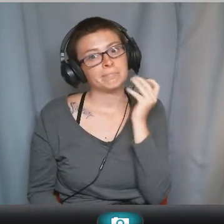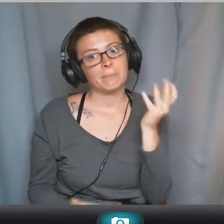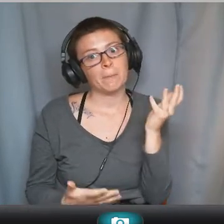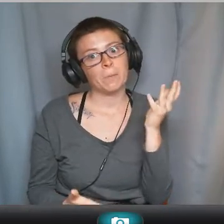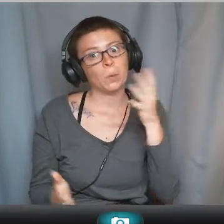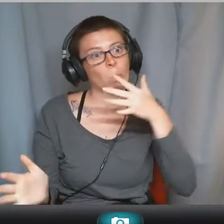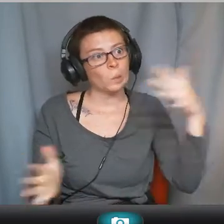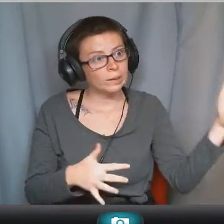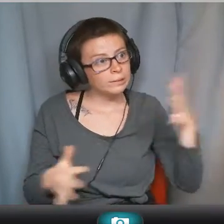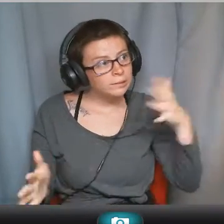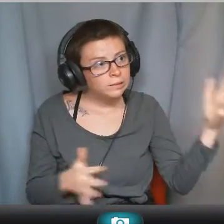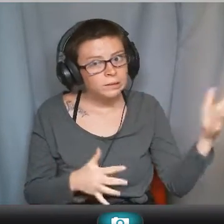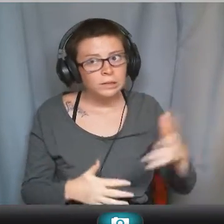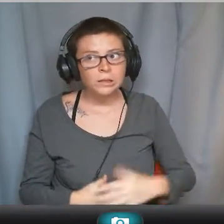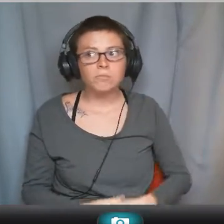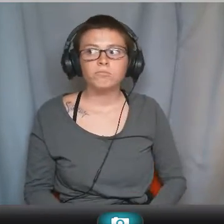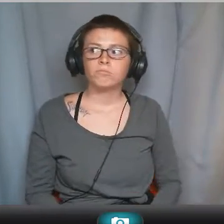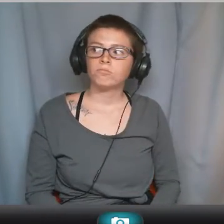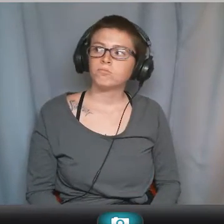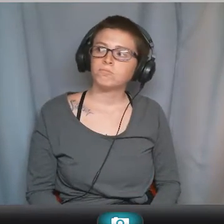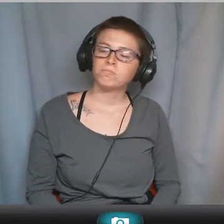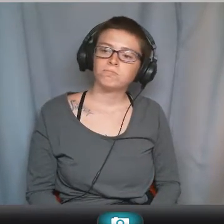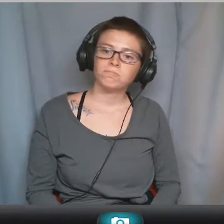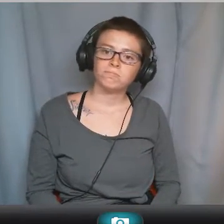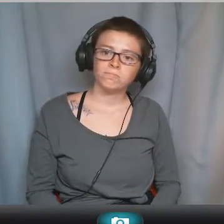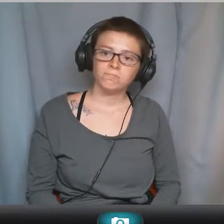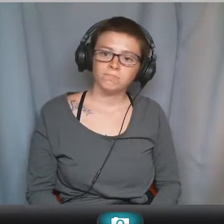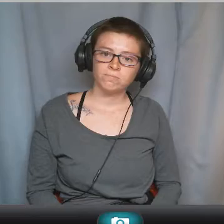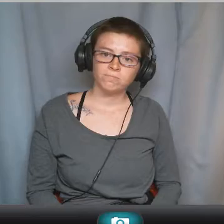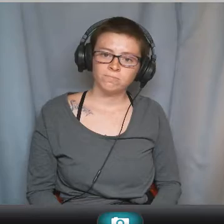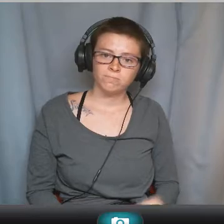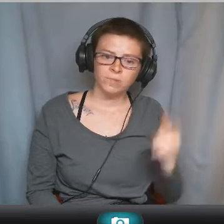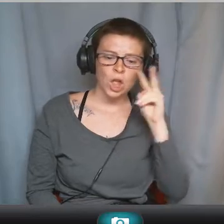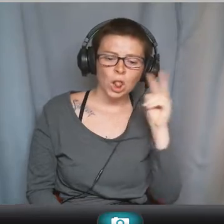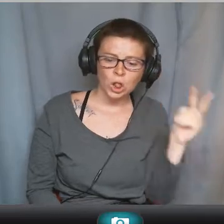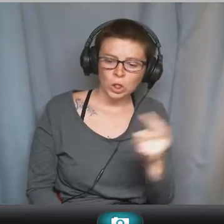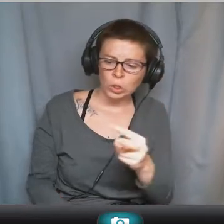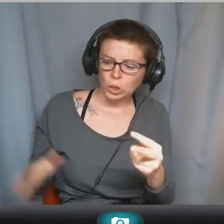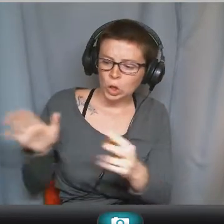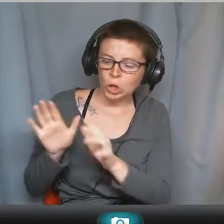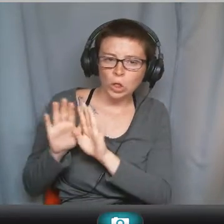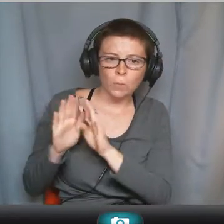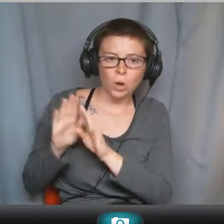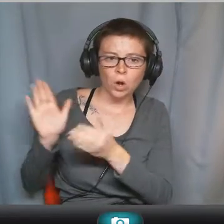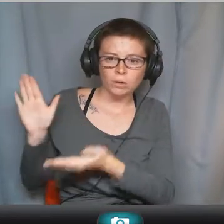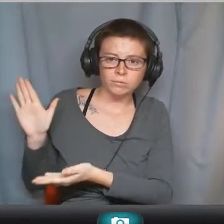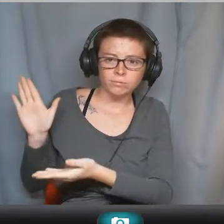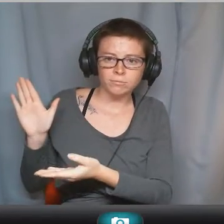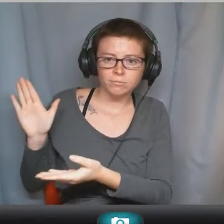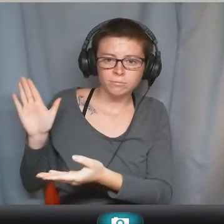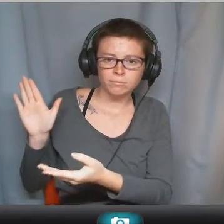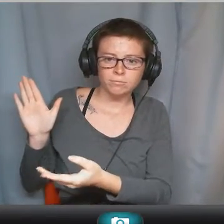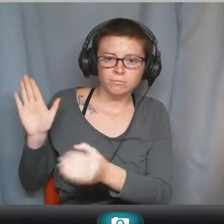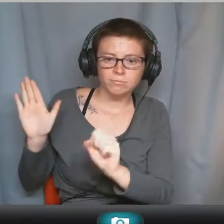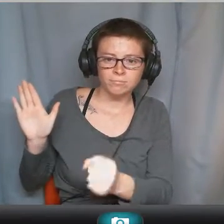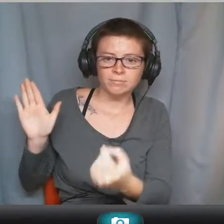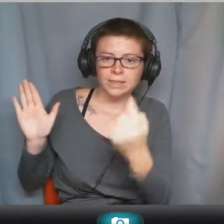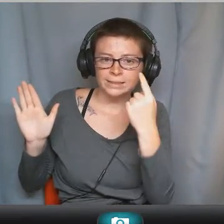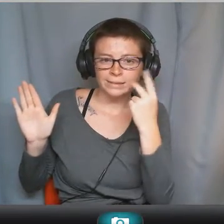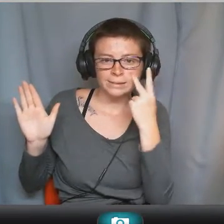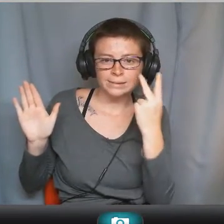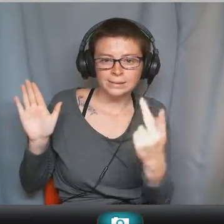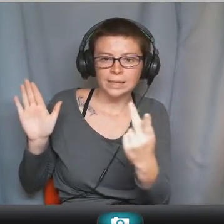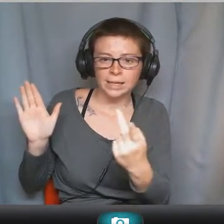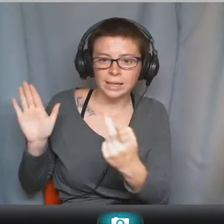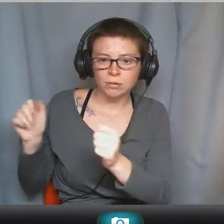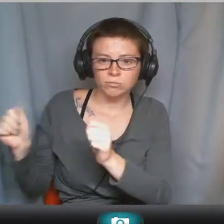windy? Look at all the signs of wind in here. How do you know it's a windy day here? Look carefully at the picture.